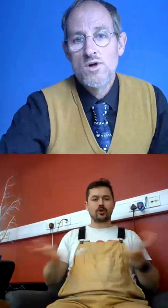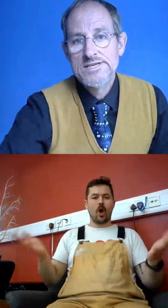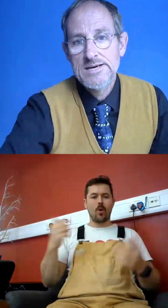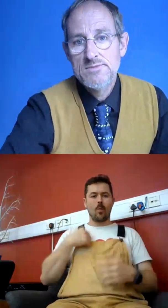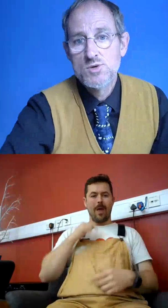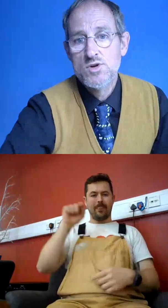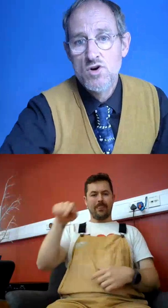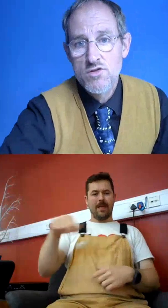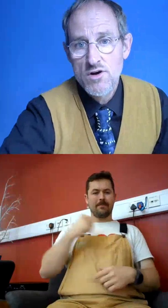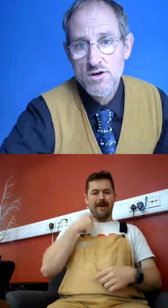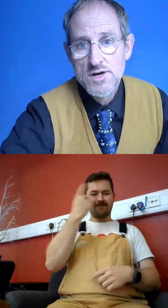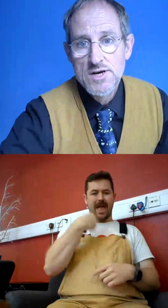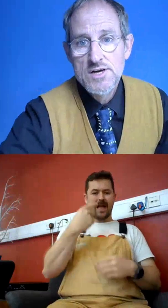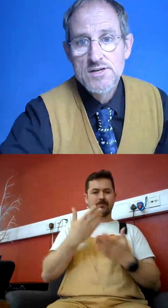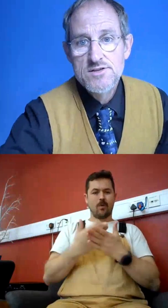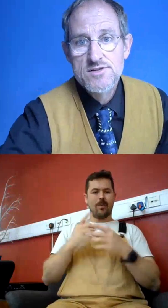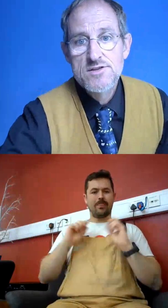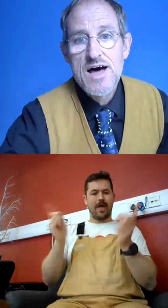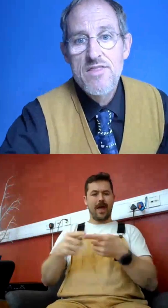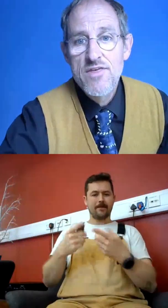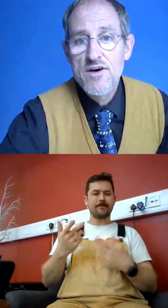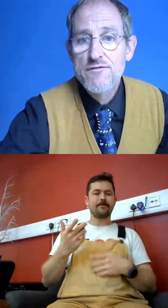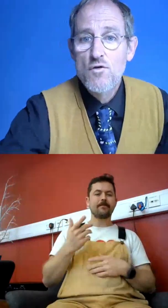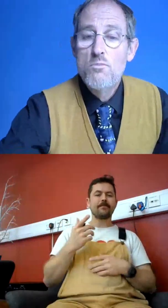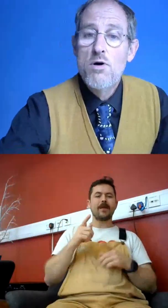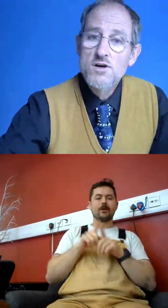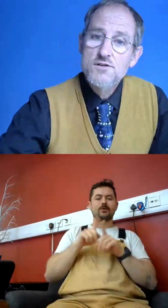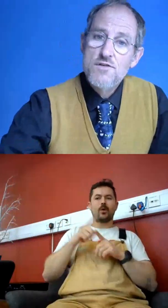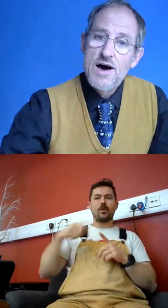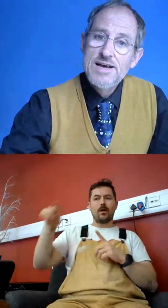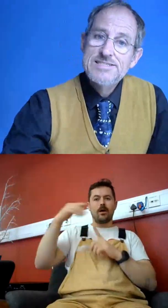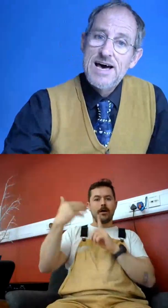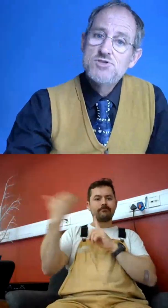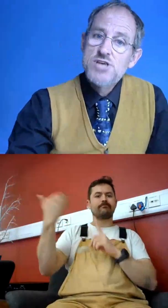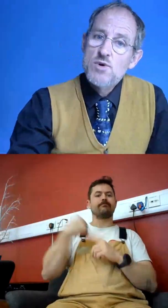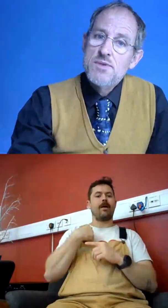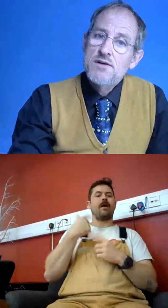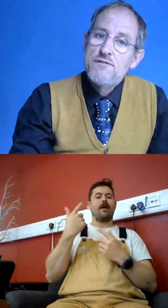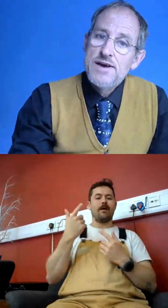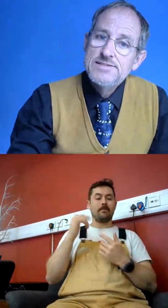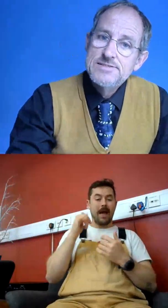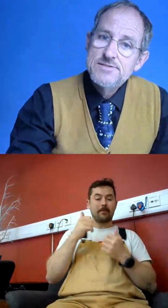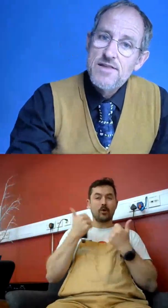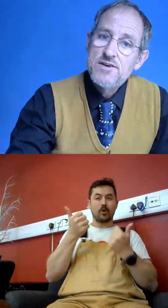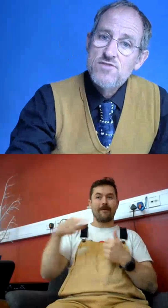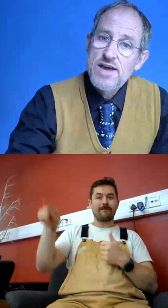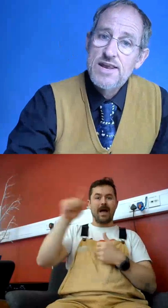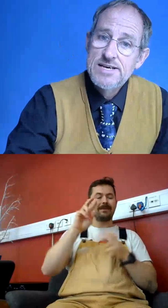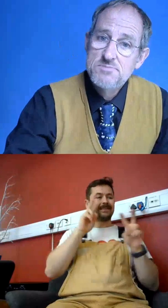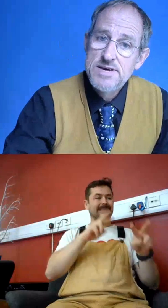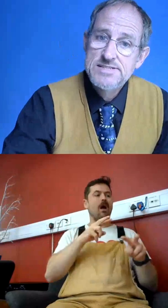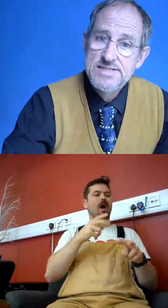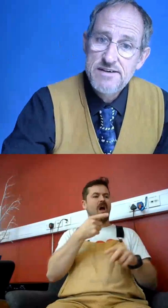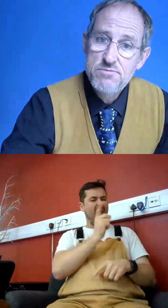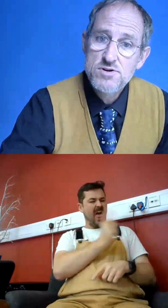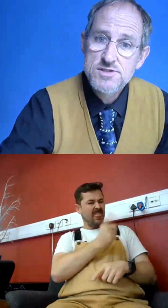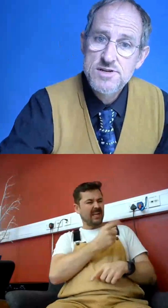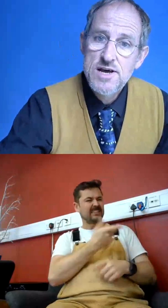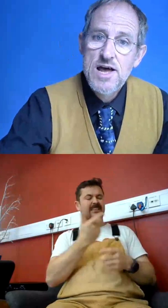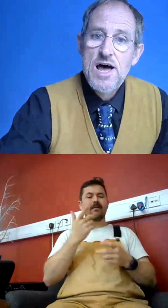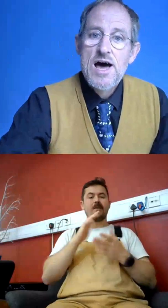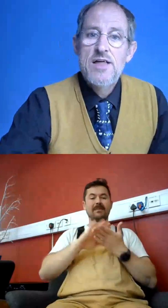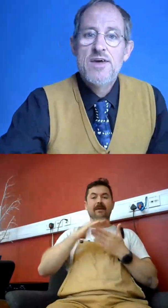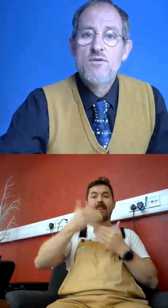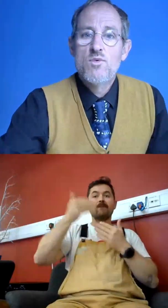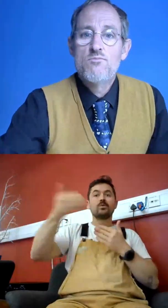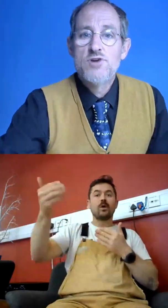shared from one team to another. And therefore, part of that is that I'm showing my face, that they recognize me as a deaf